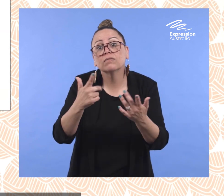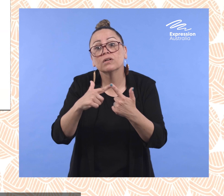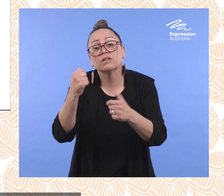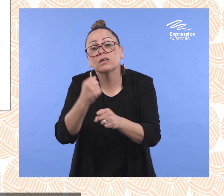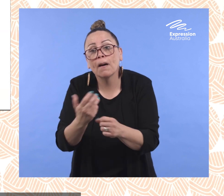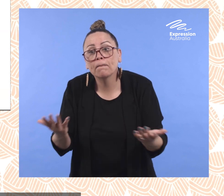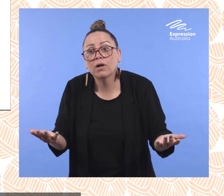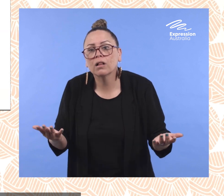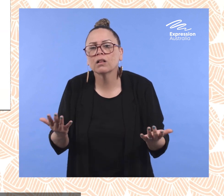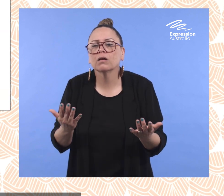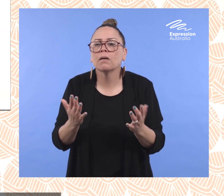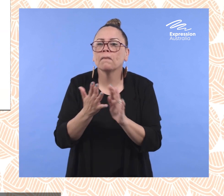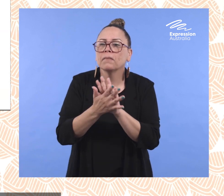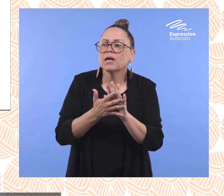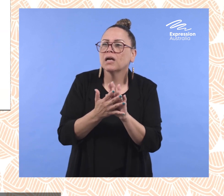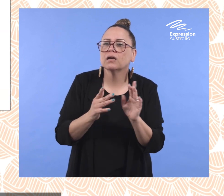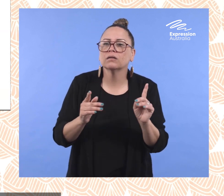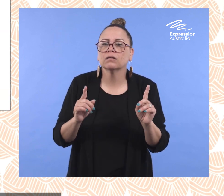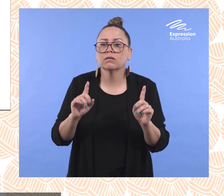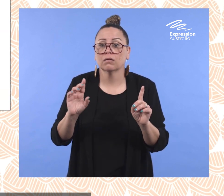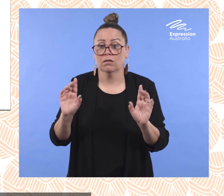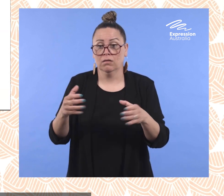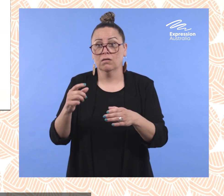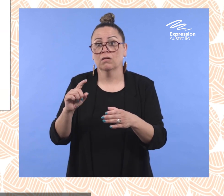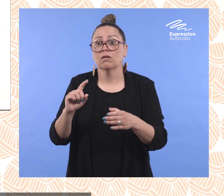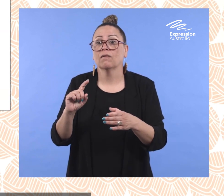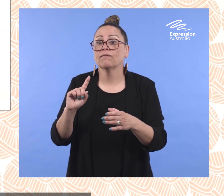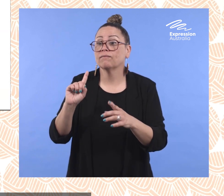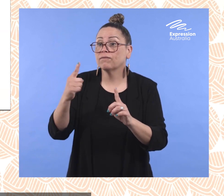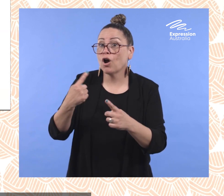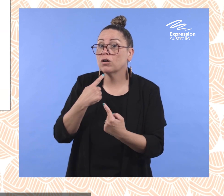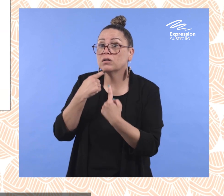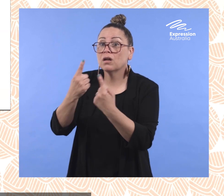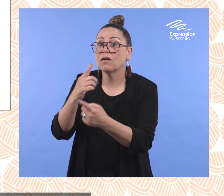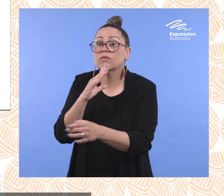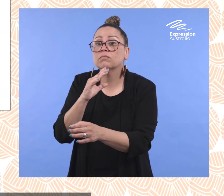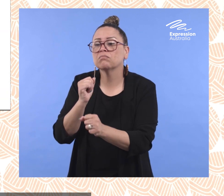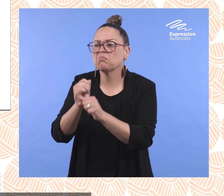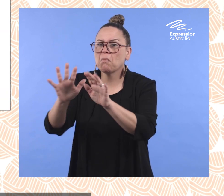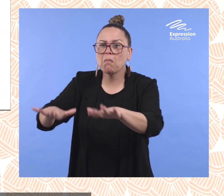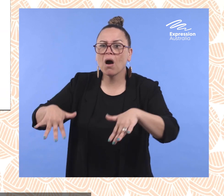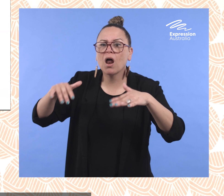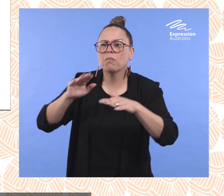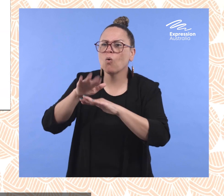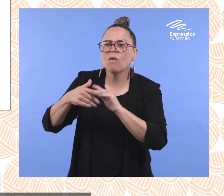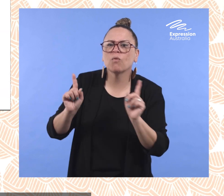So could we give some examples of what representations the voice might make to Parliament?